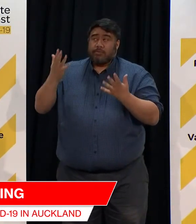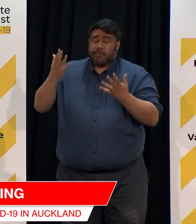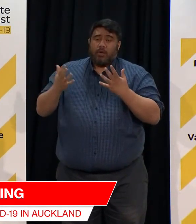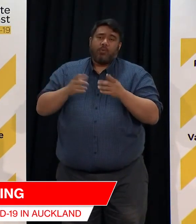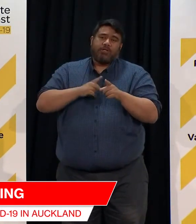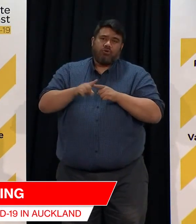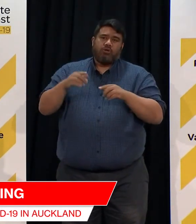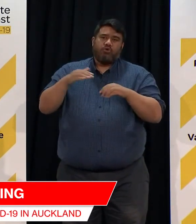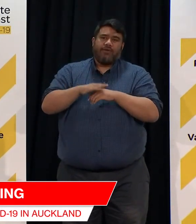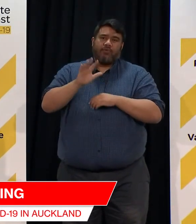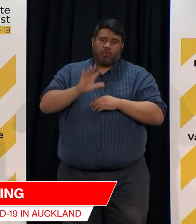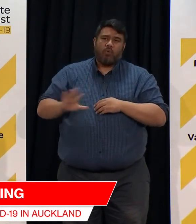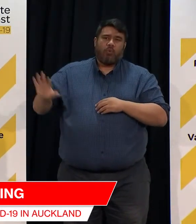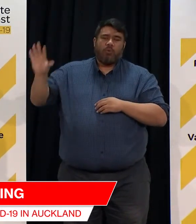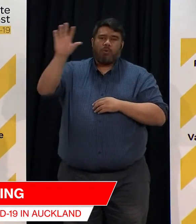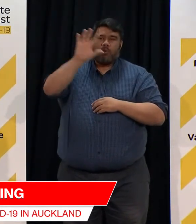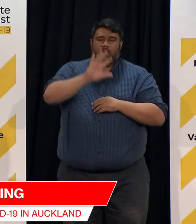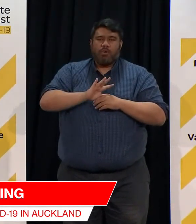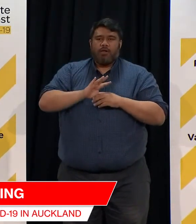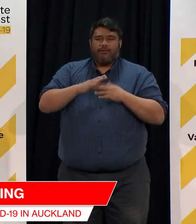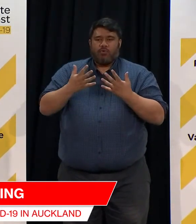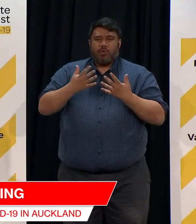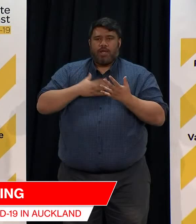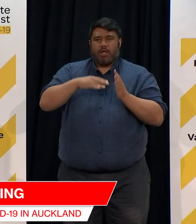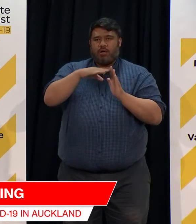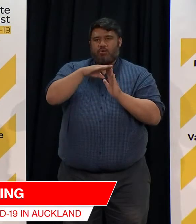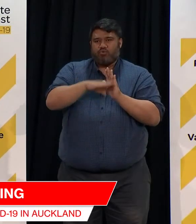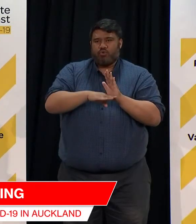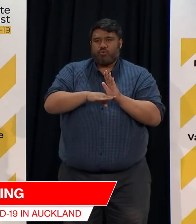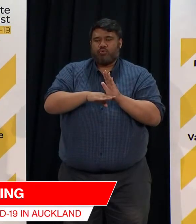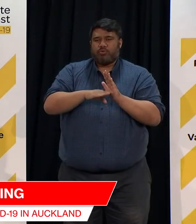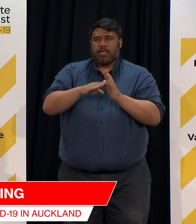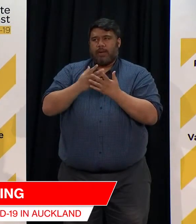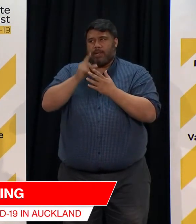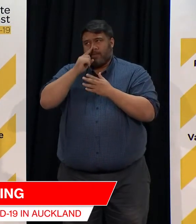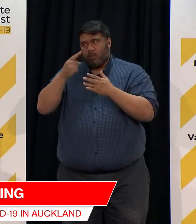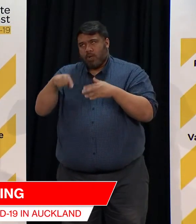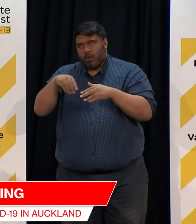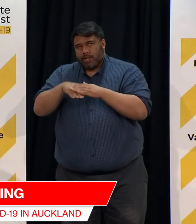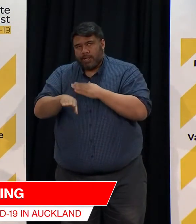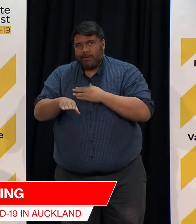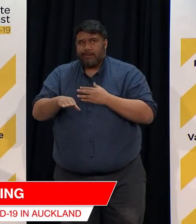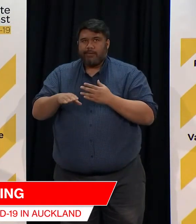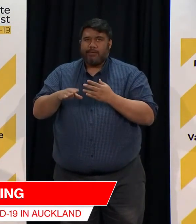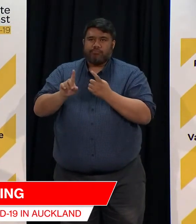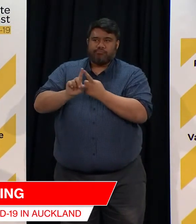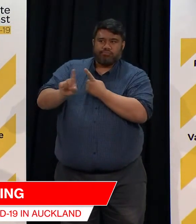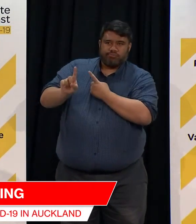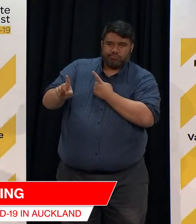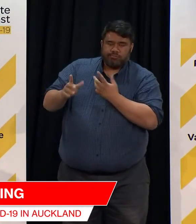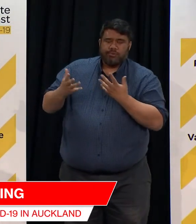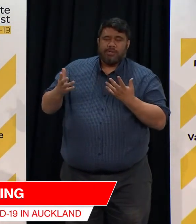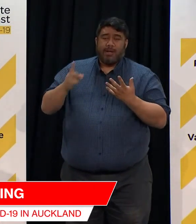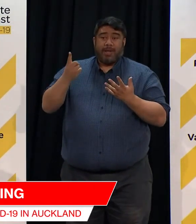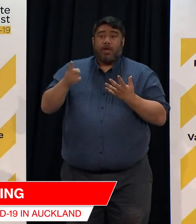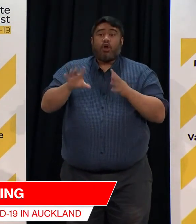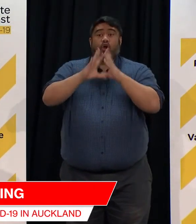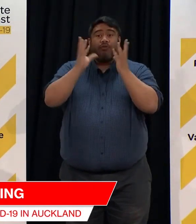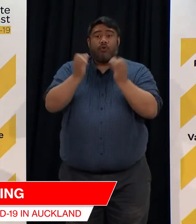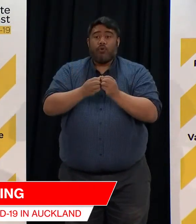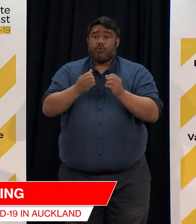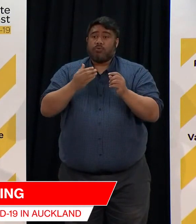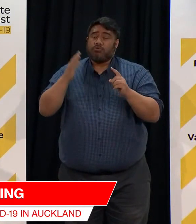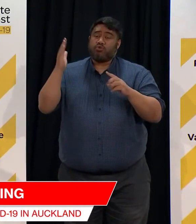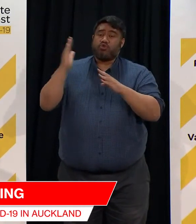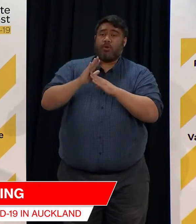our requirements, I should say, around distancing and around the number of people who can be admitted. But ultimately, the overall goal here is to keep the